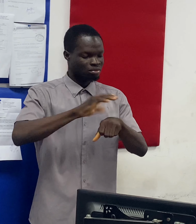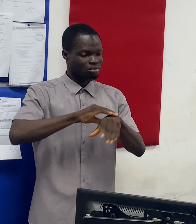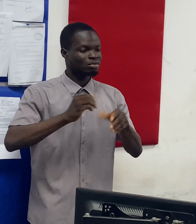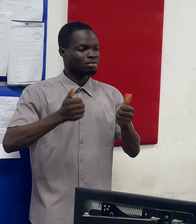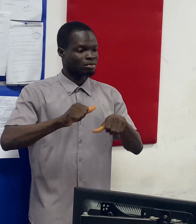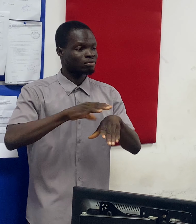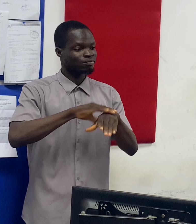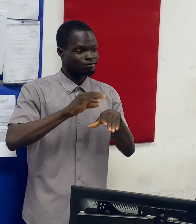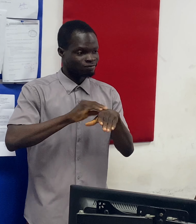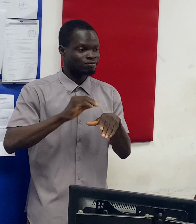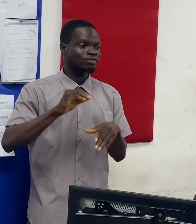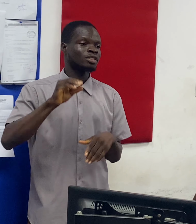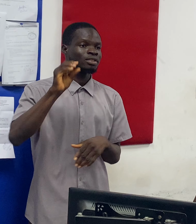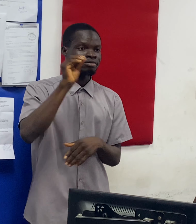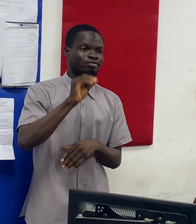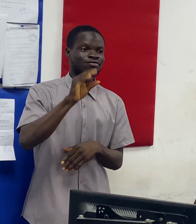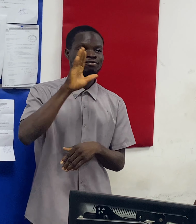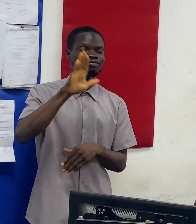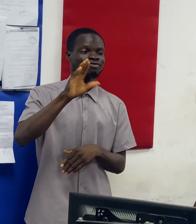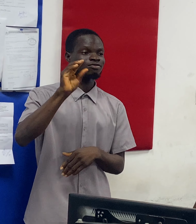on